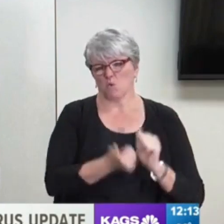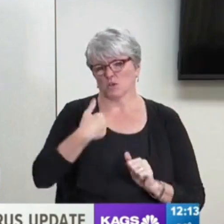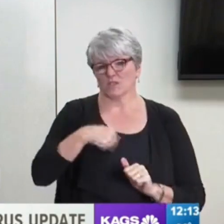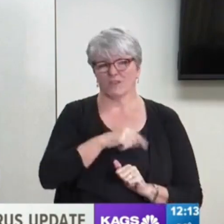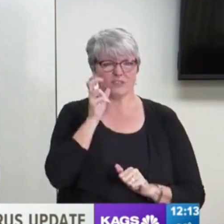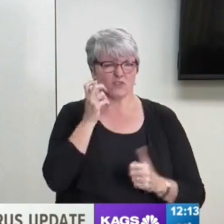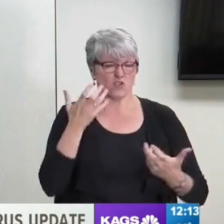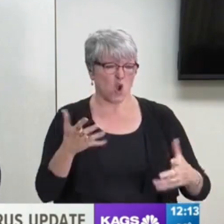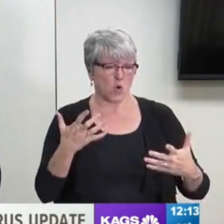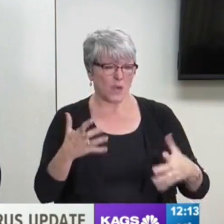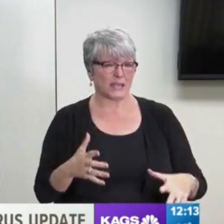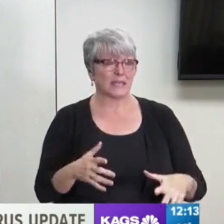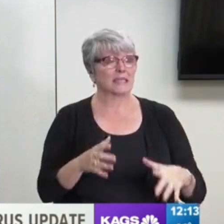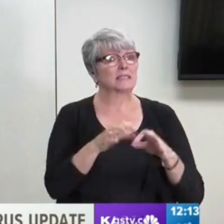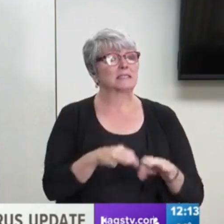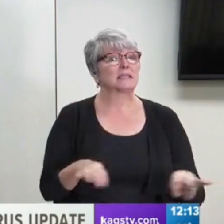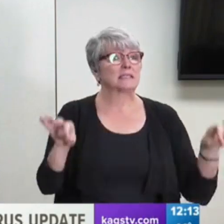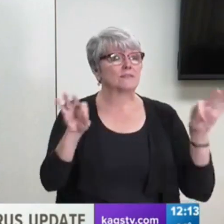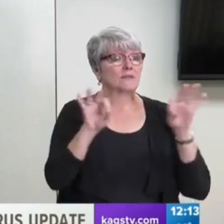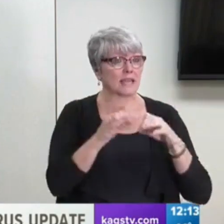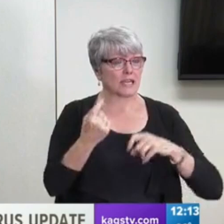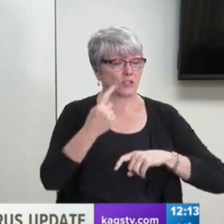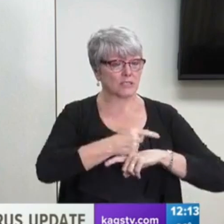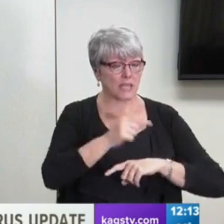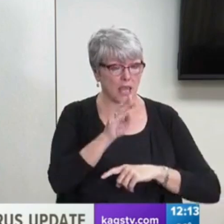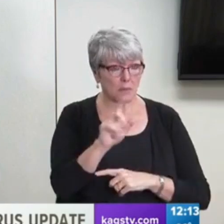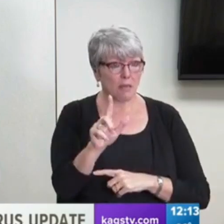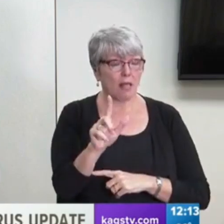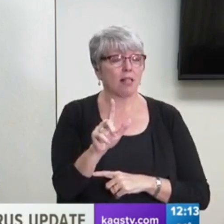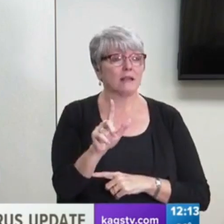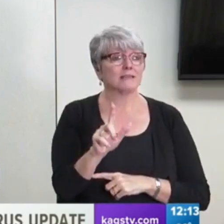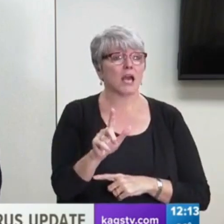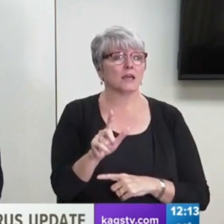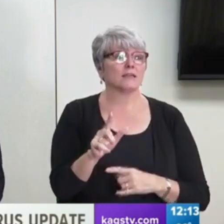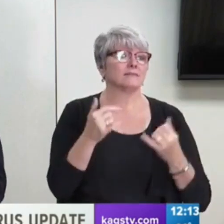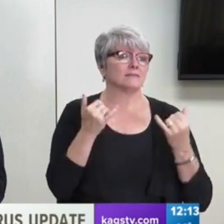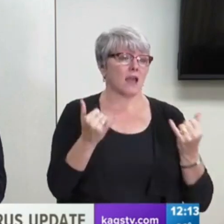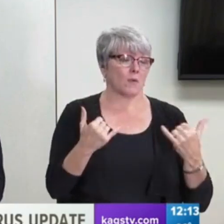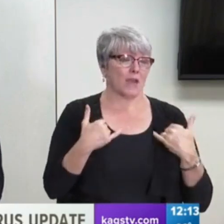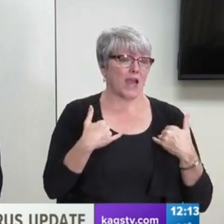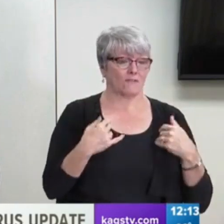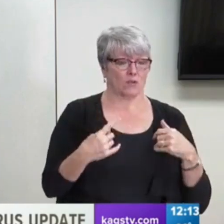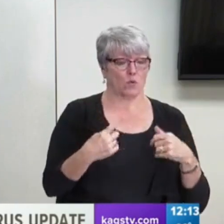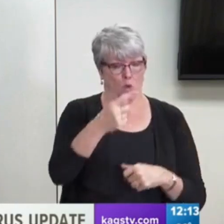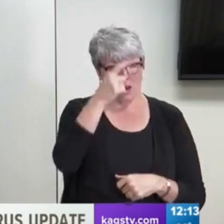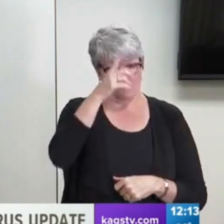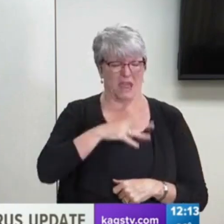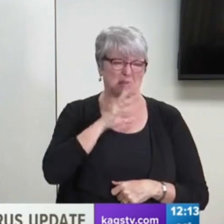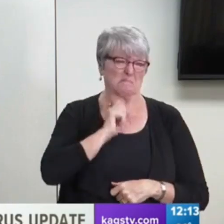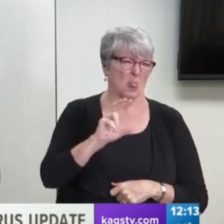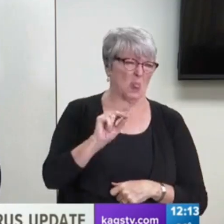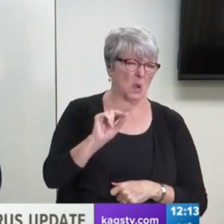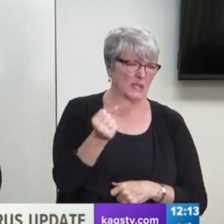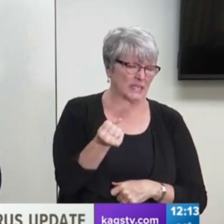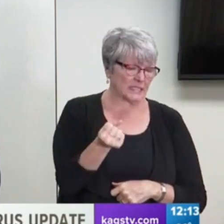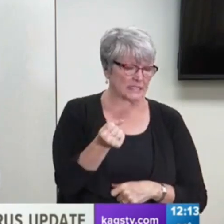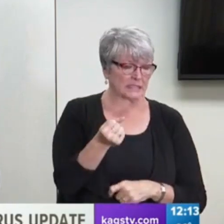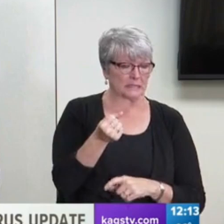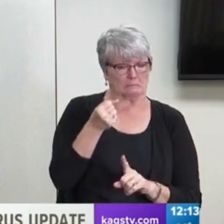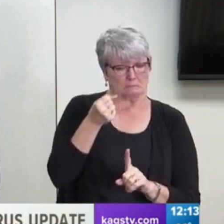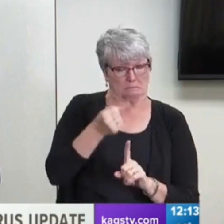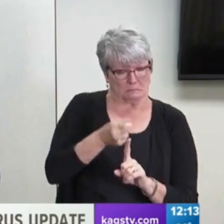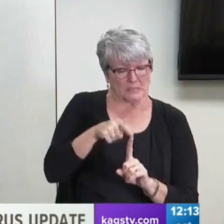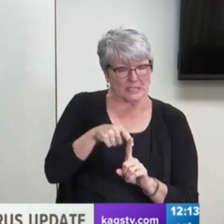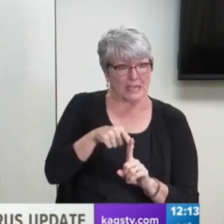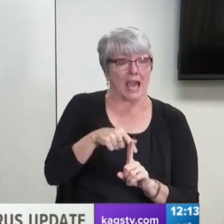have heard this before, that the significant thing today, Bill, is that we have a gentleman in his 30s who